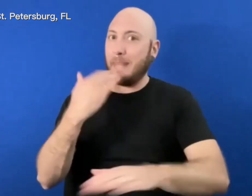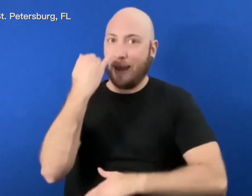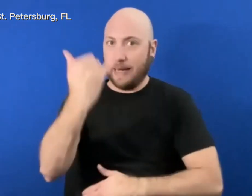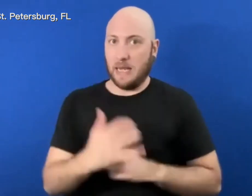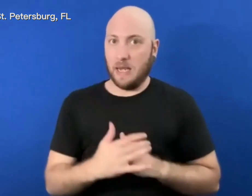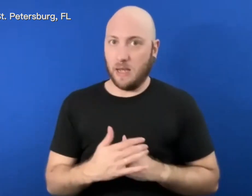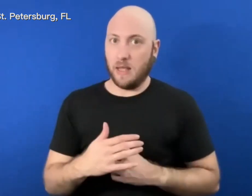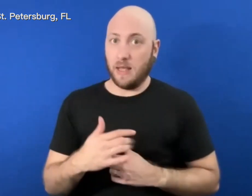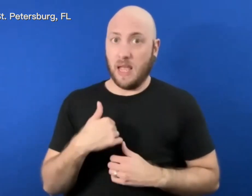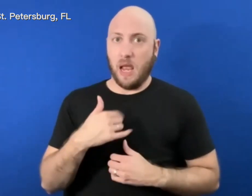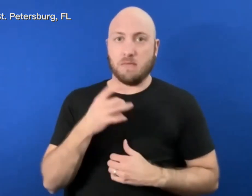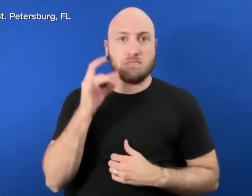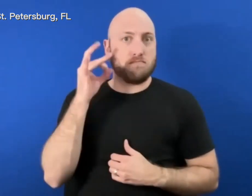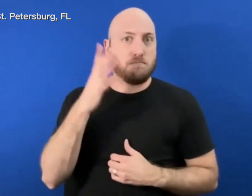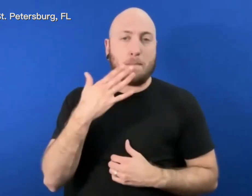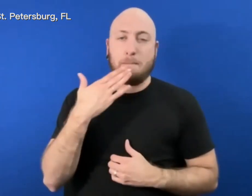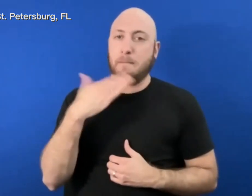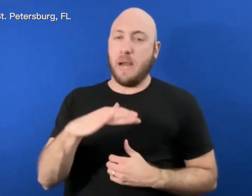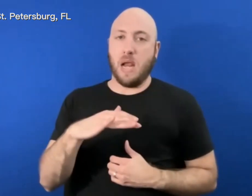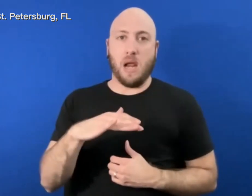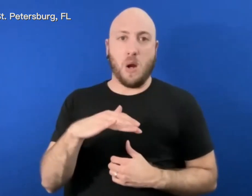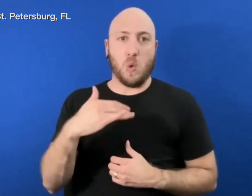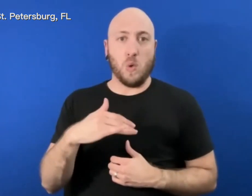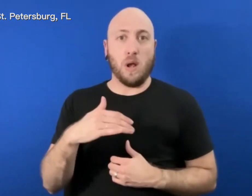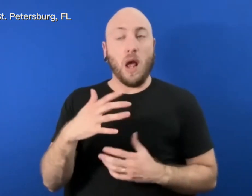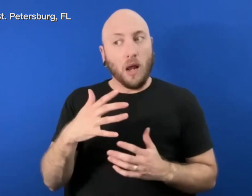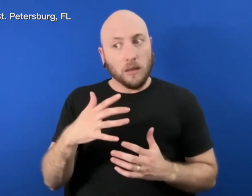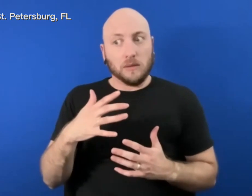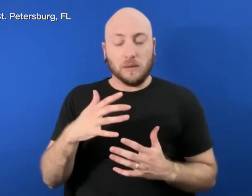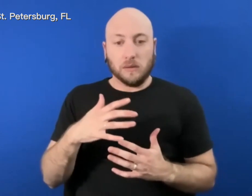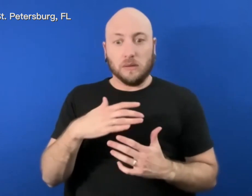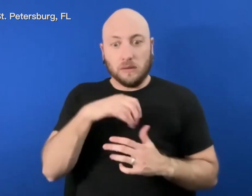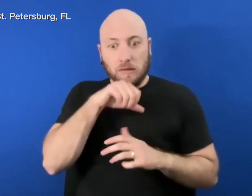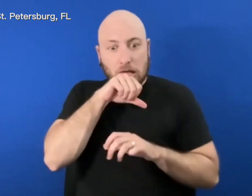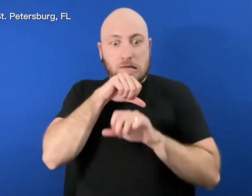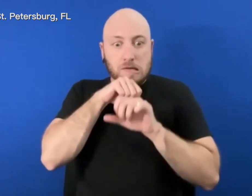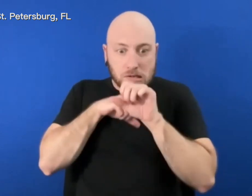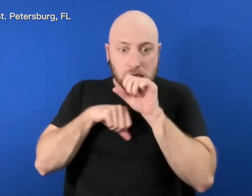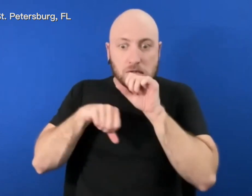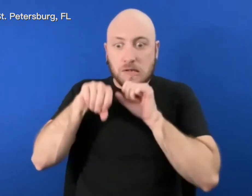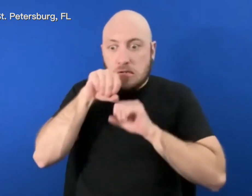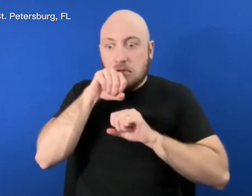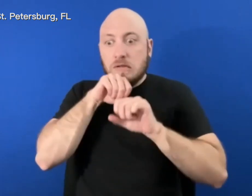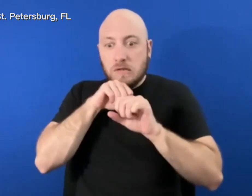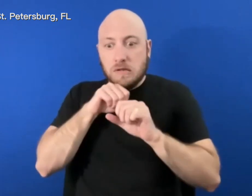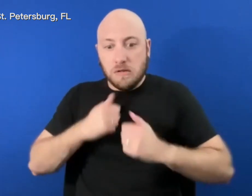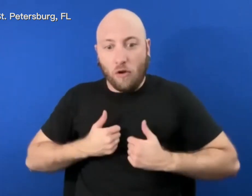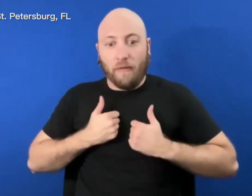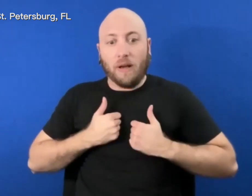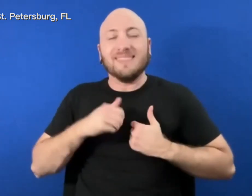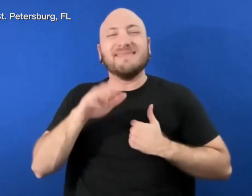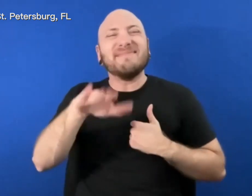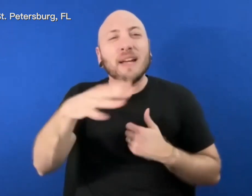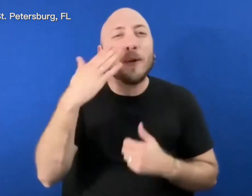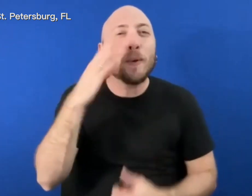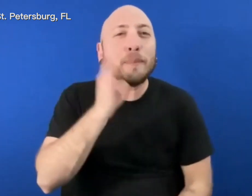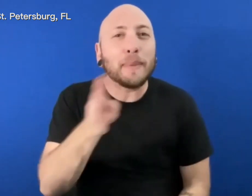But I managed it. I did it. And there's a part in the big book that explains this perfectly, but